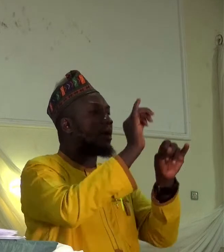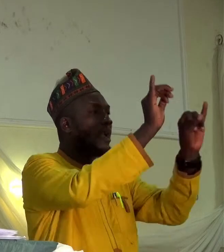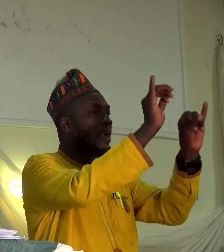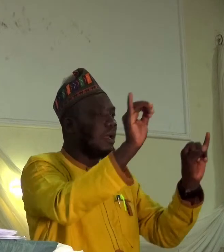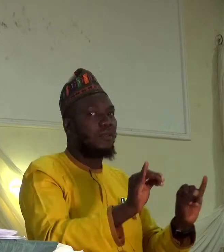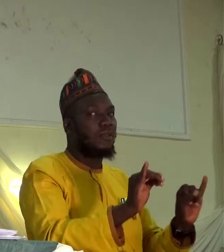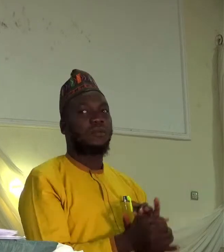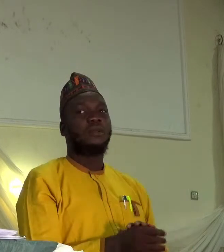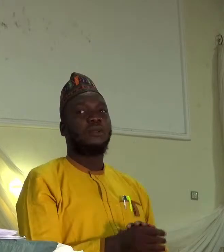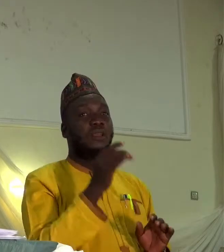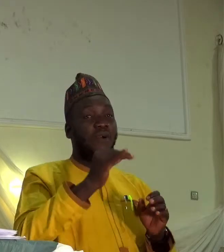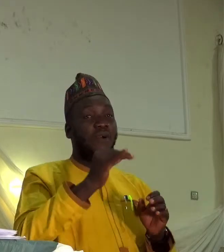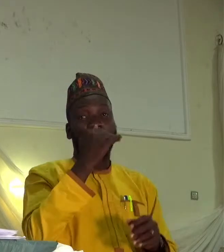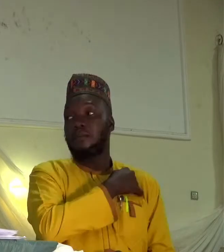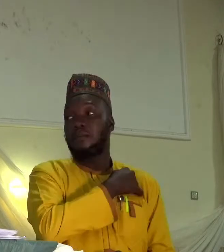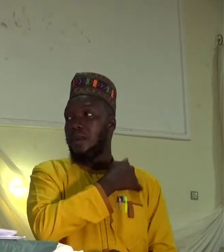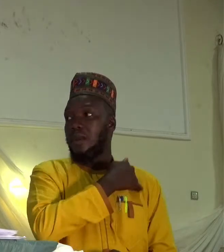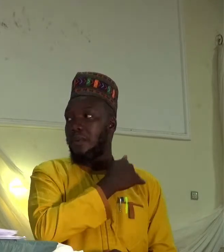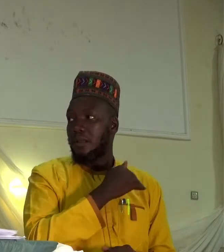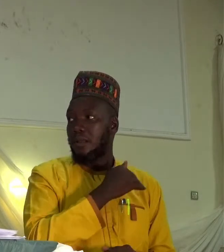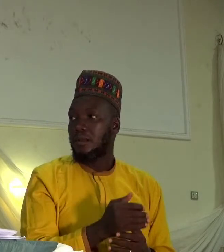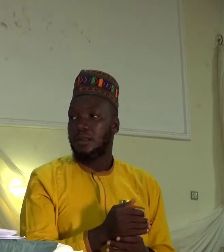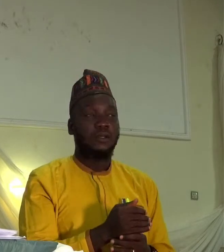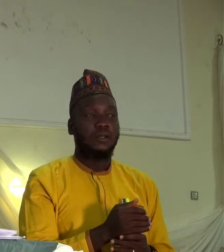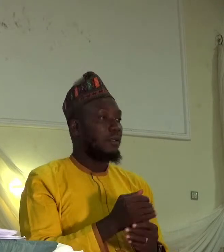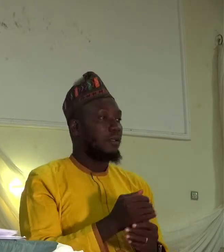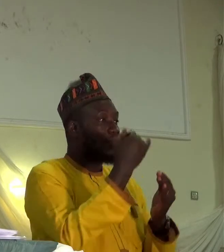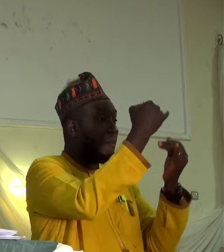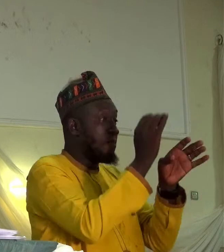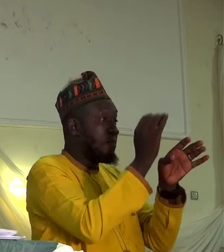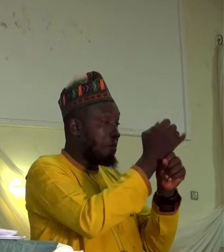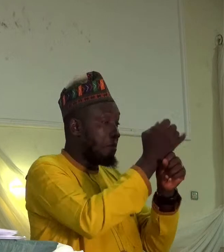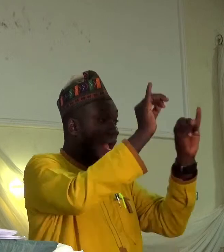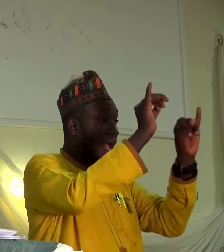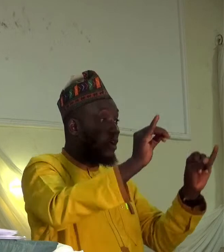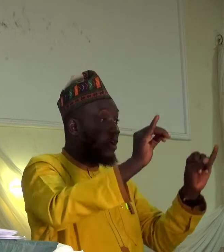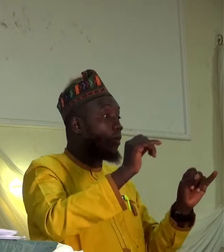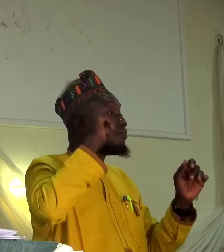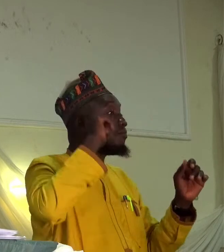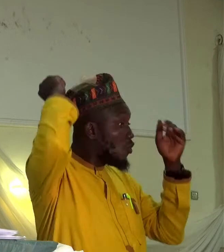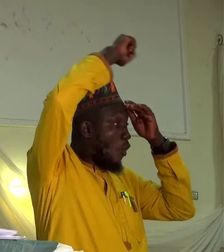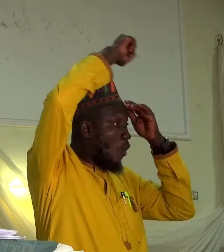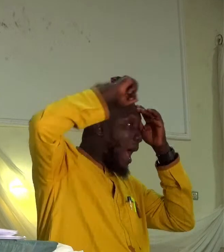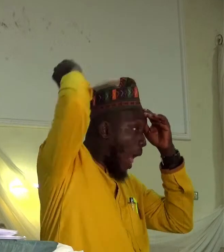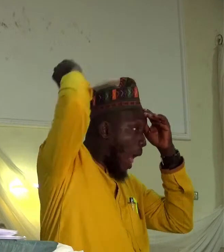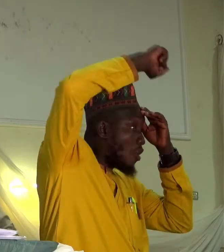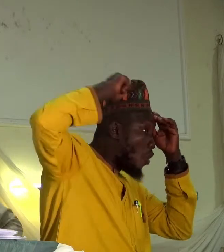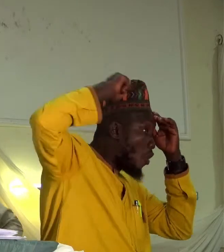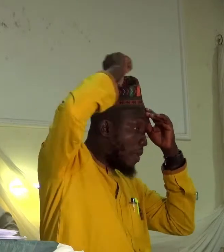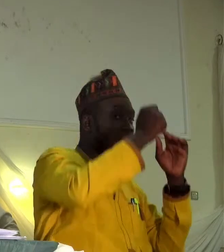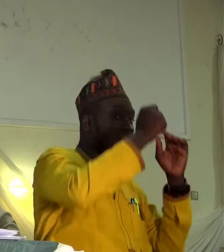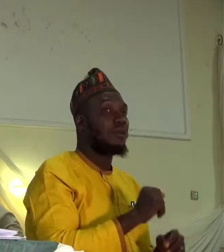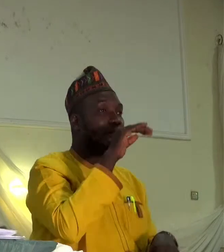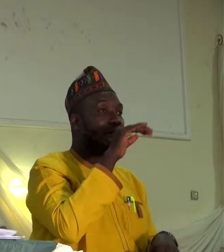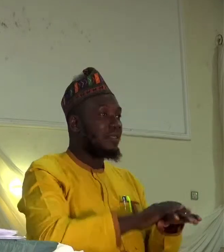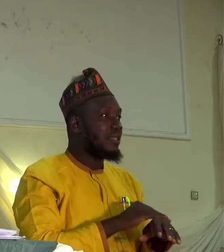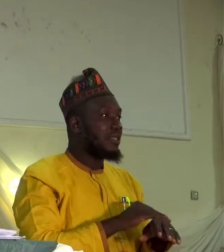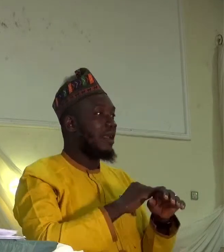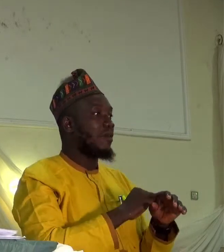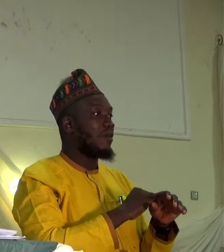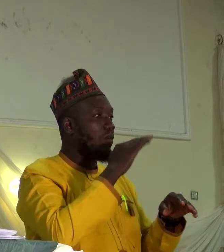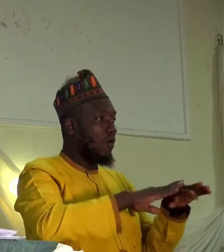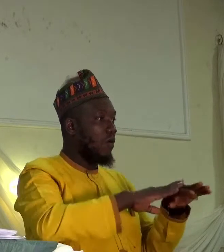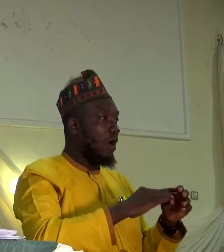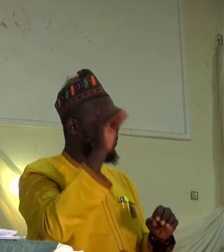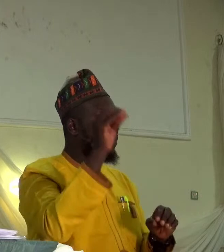to pari oro ma so won wa gbere re si waju bayi won wa we lawa ni le ni ori won wa tun pe homage si Islam, contribution